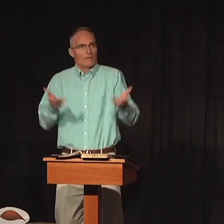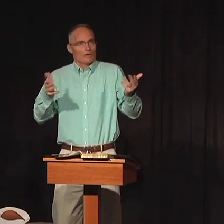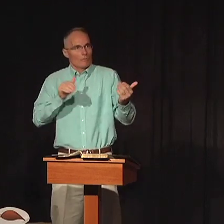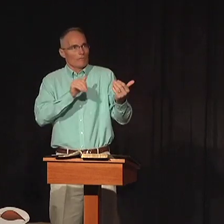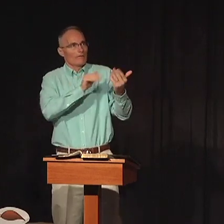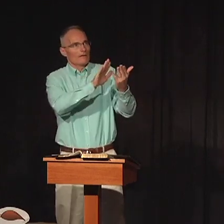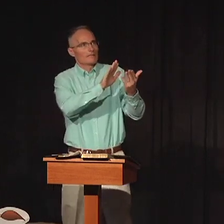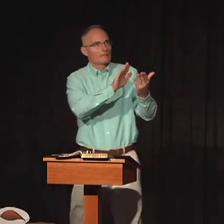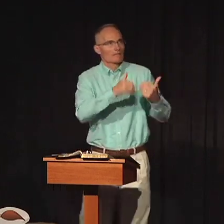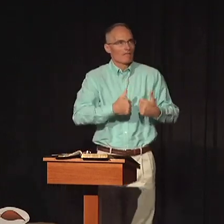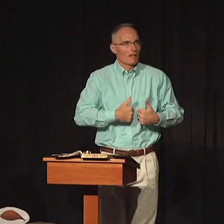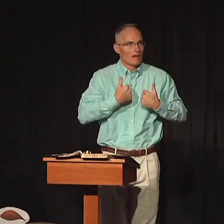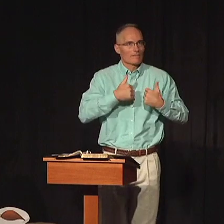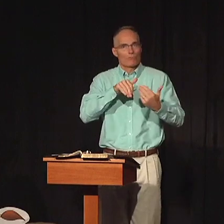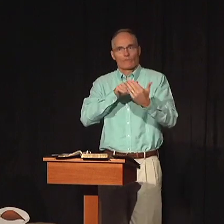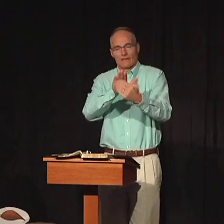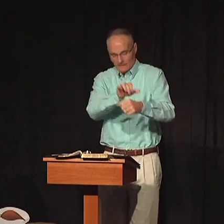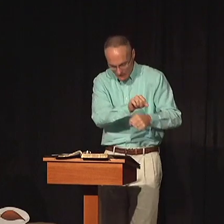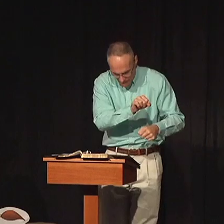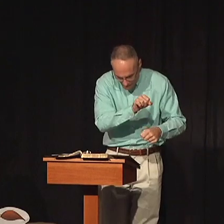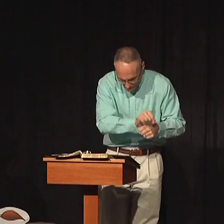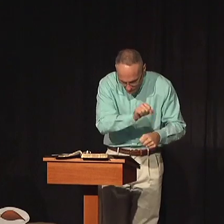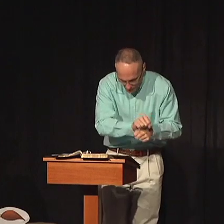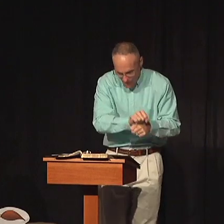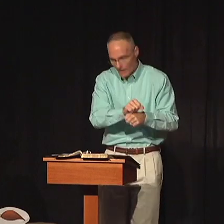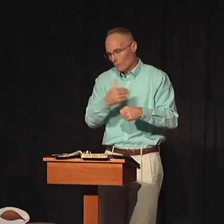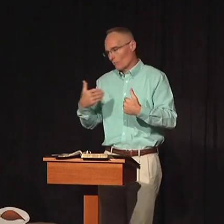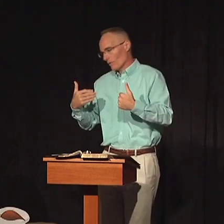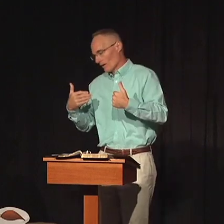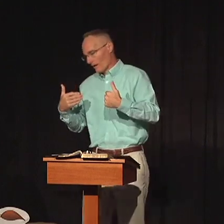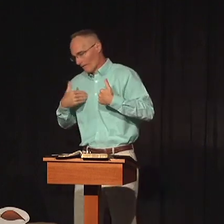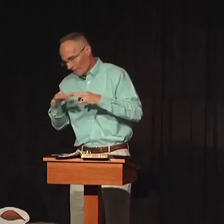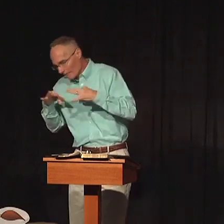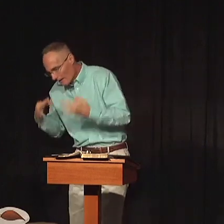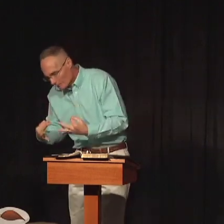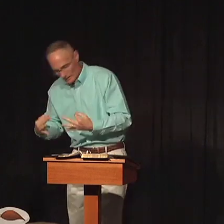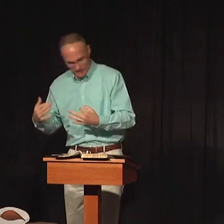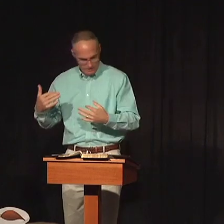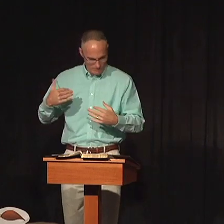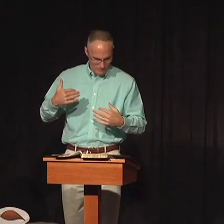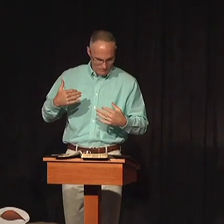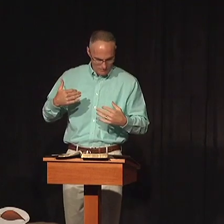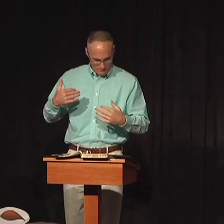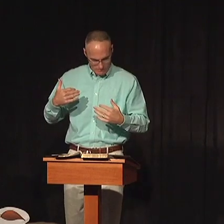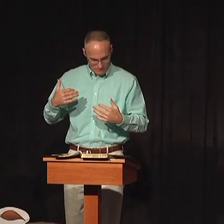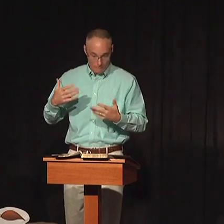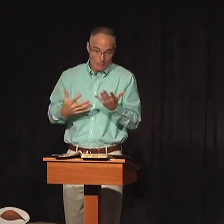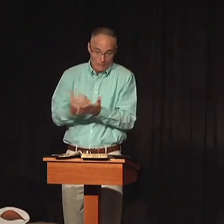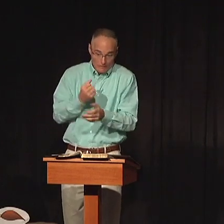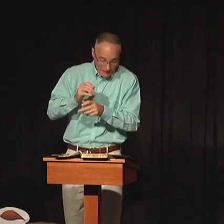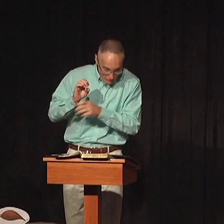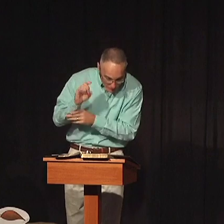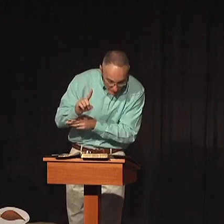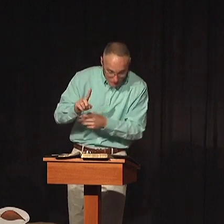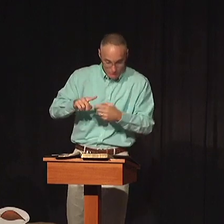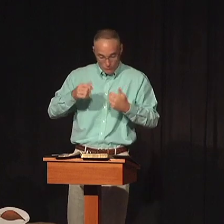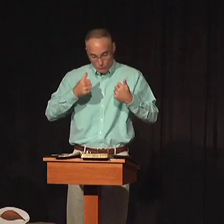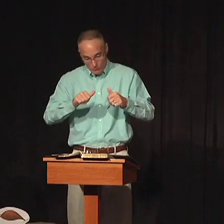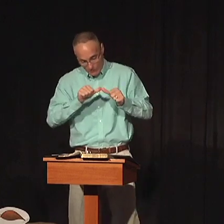means that we're here and we face life, we face jobs, we have families, maybe we're working